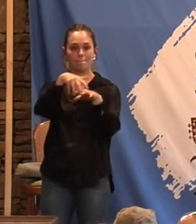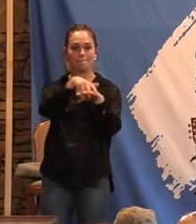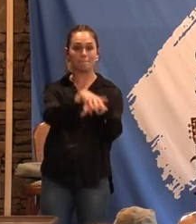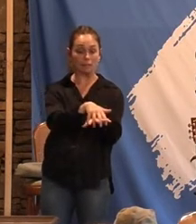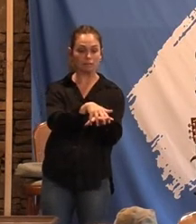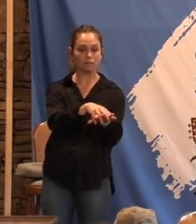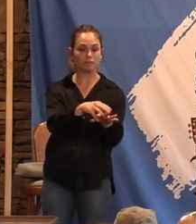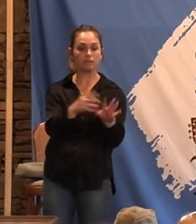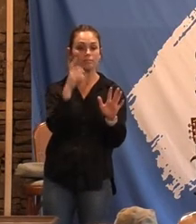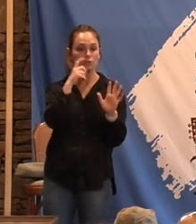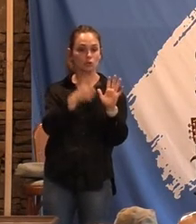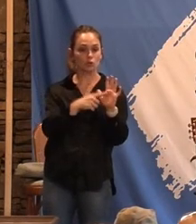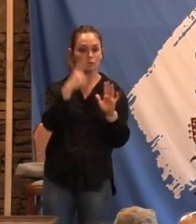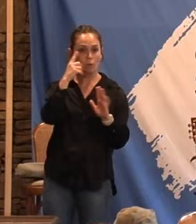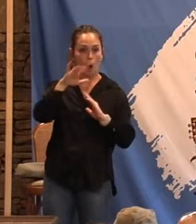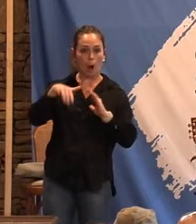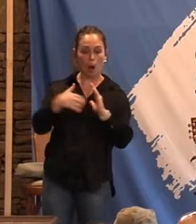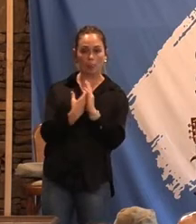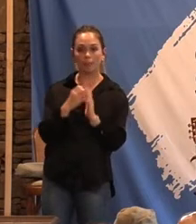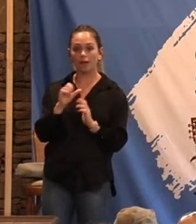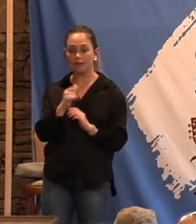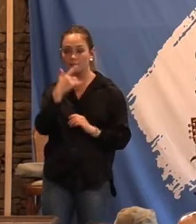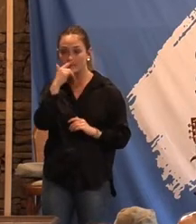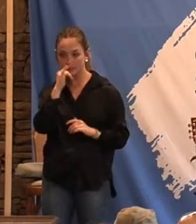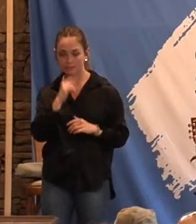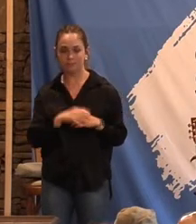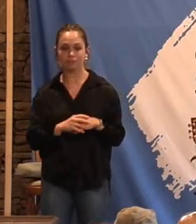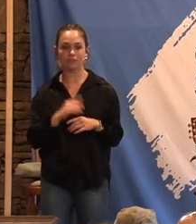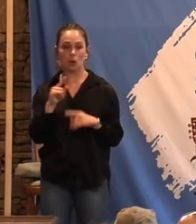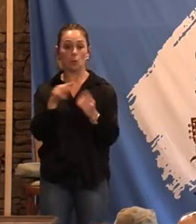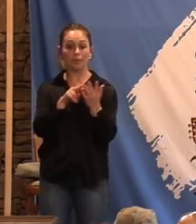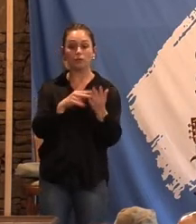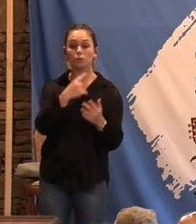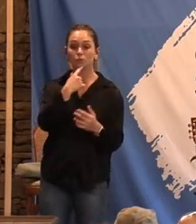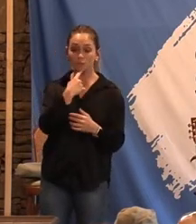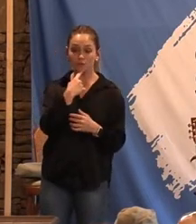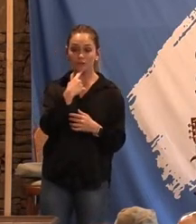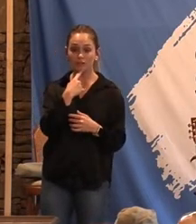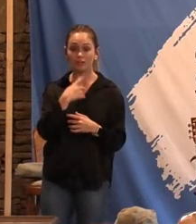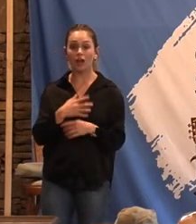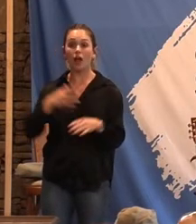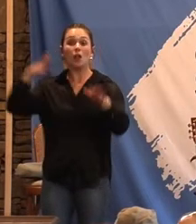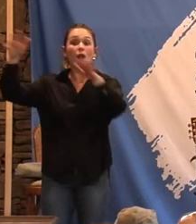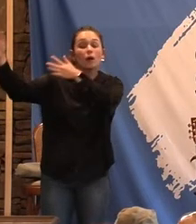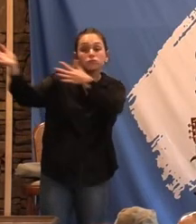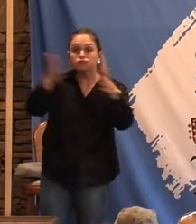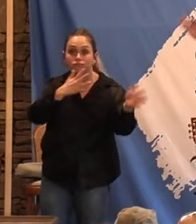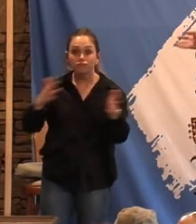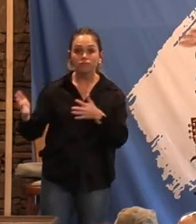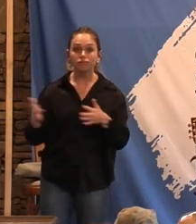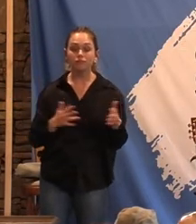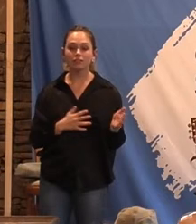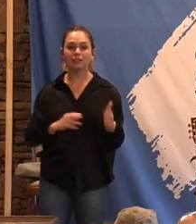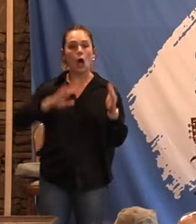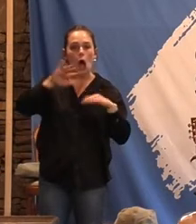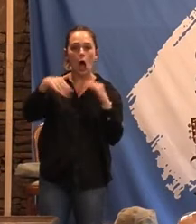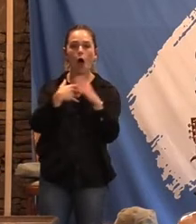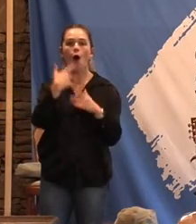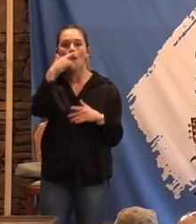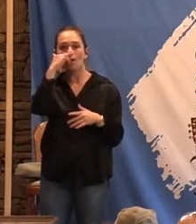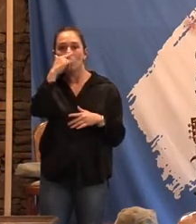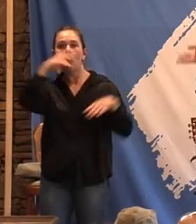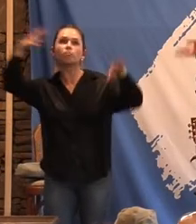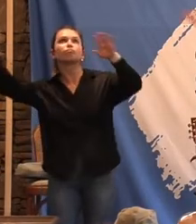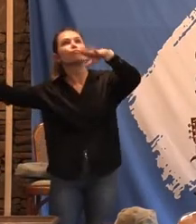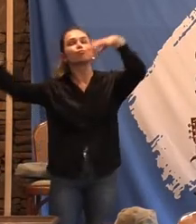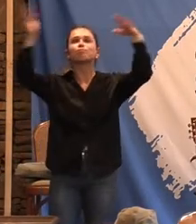cues for all the other kids. So when the reader said, "And the wind blew," well, all the kids would wave